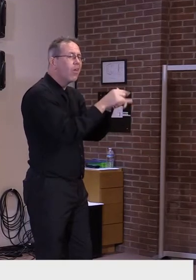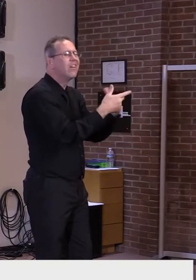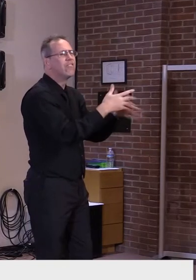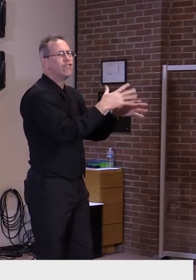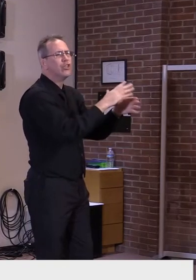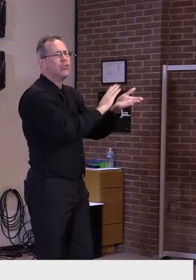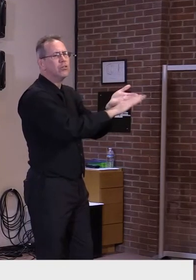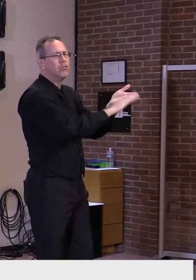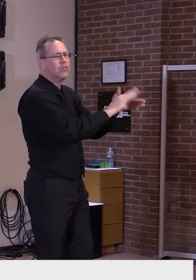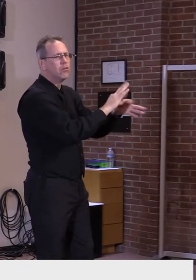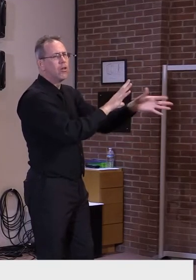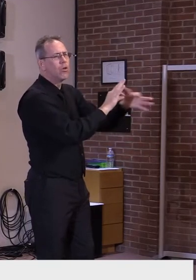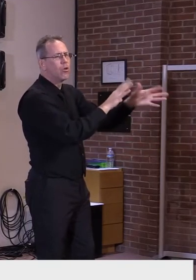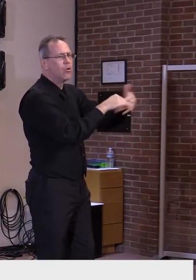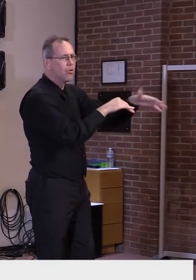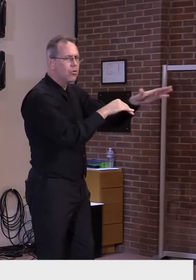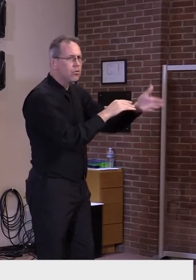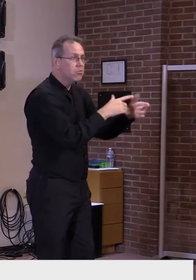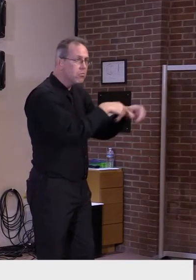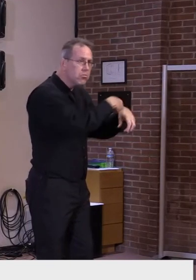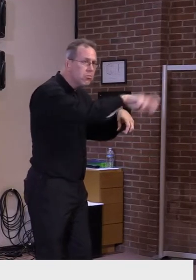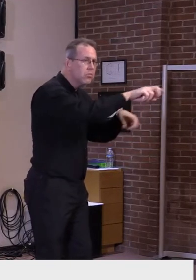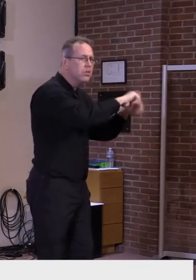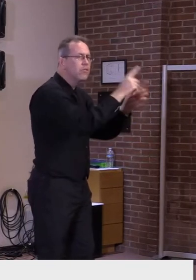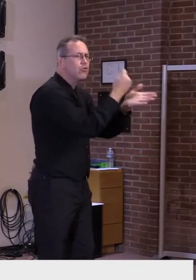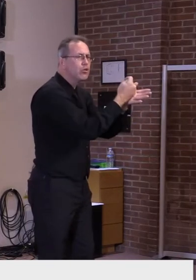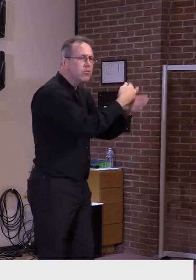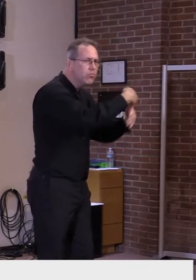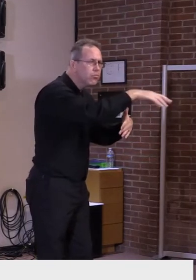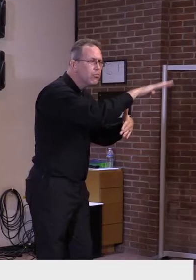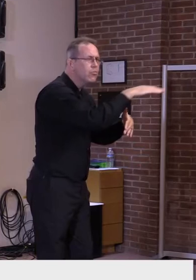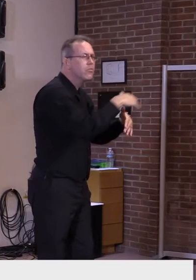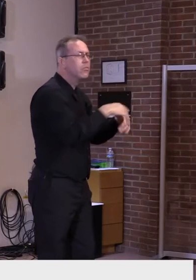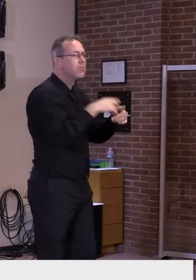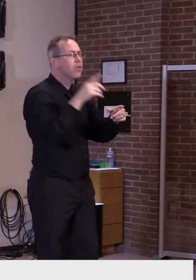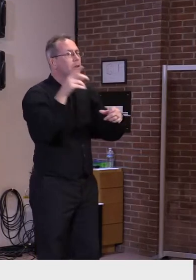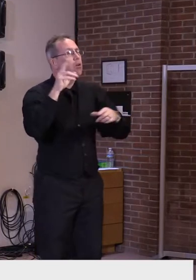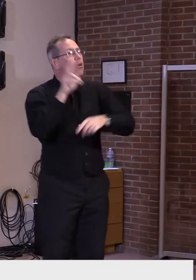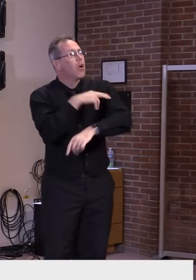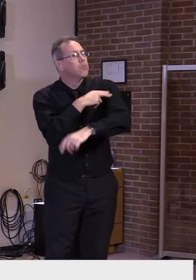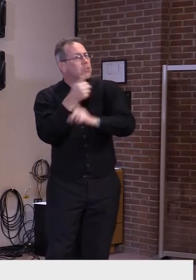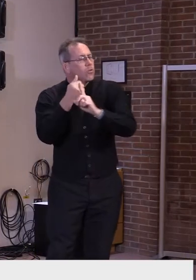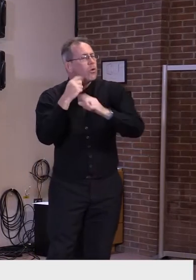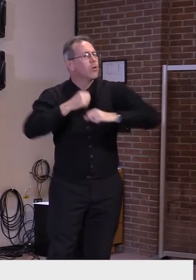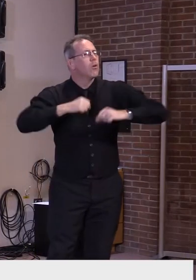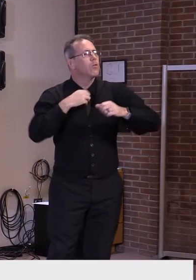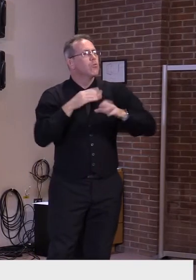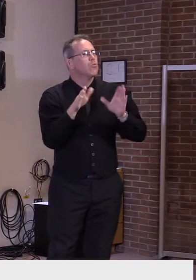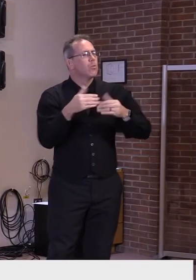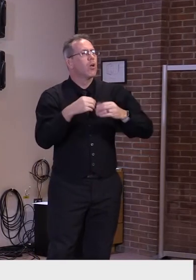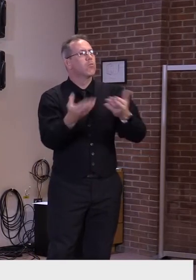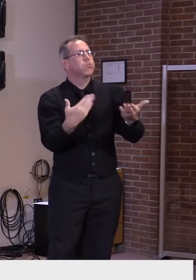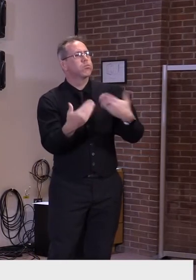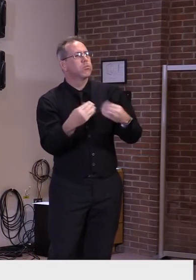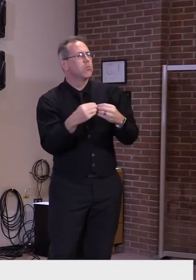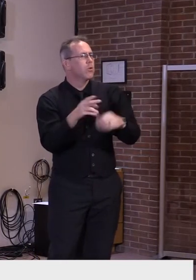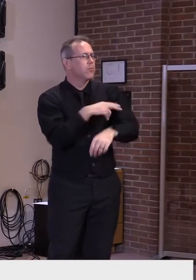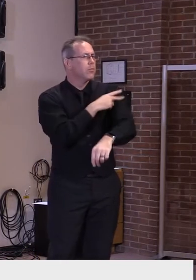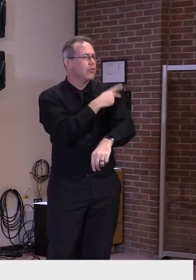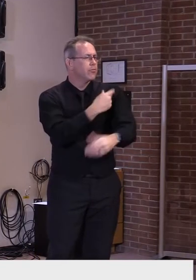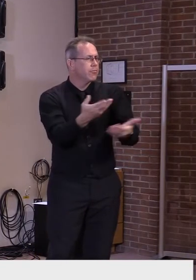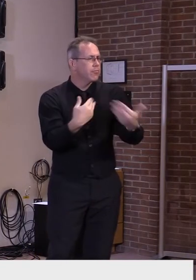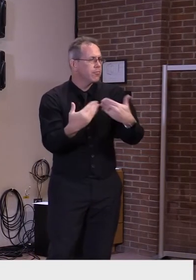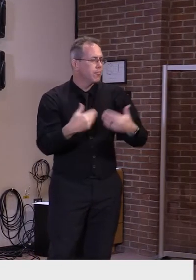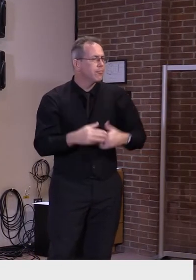That will open up hospital beds within the hospitals and ability to manage any sort